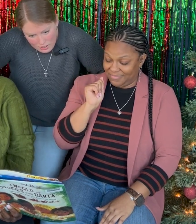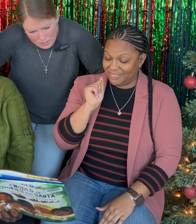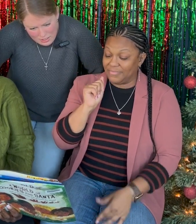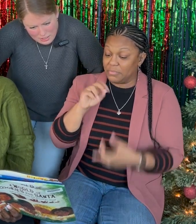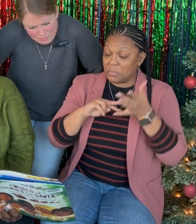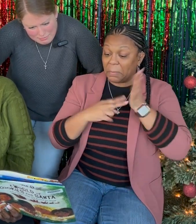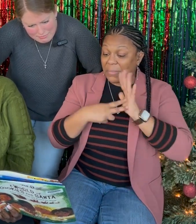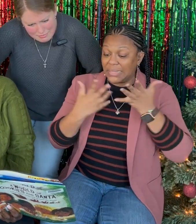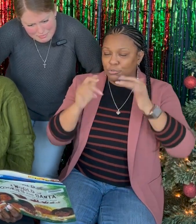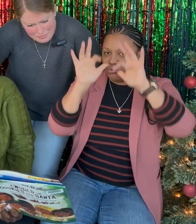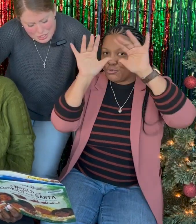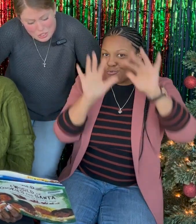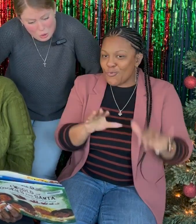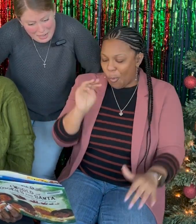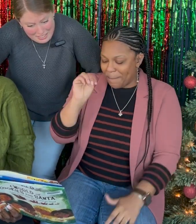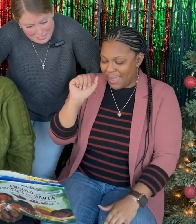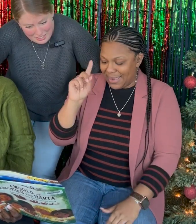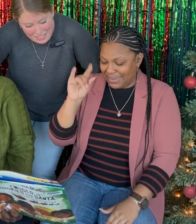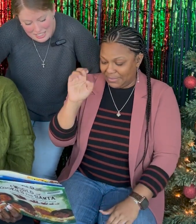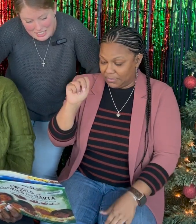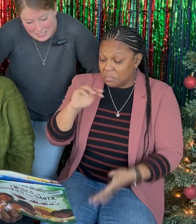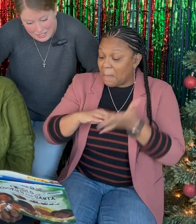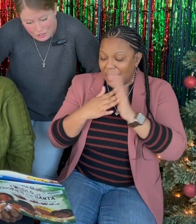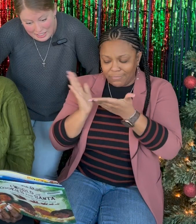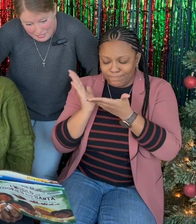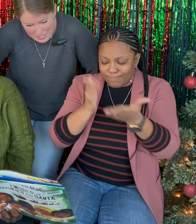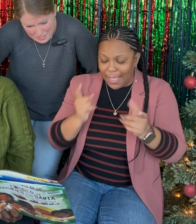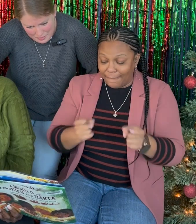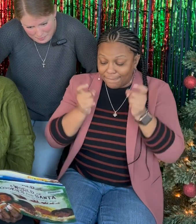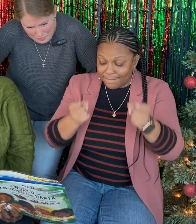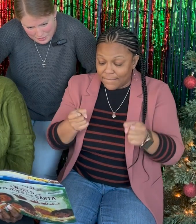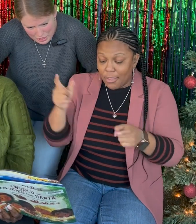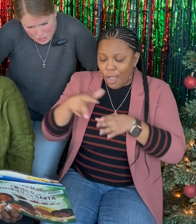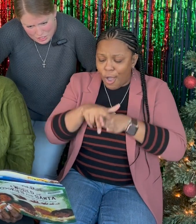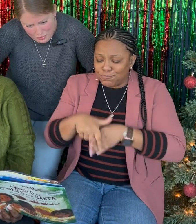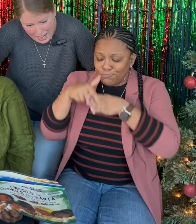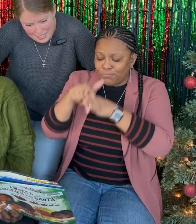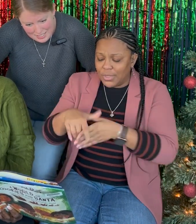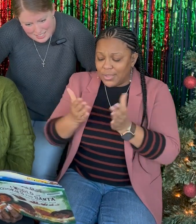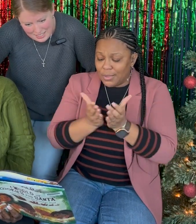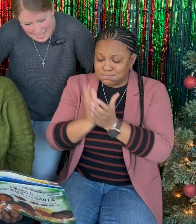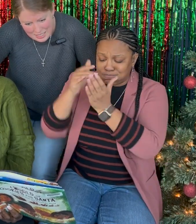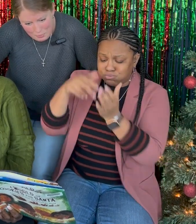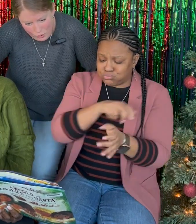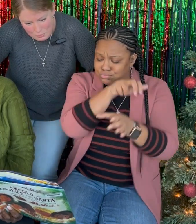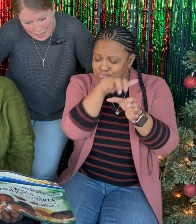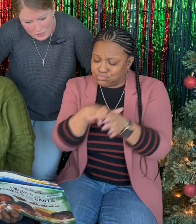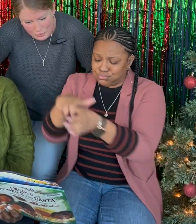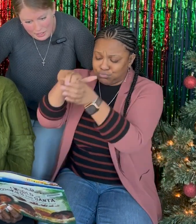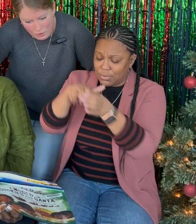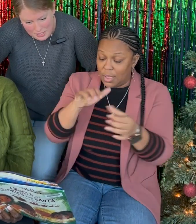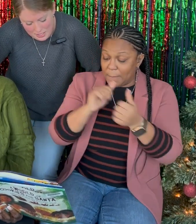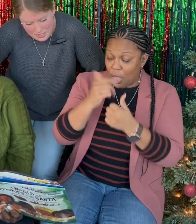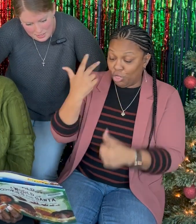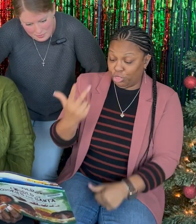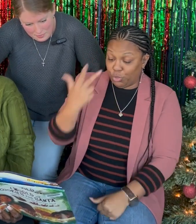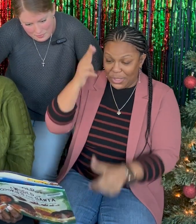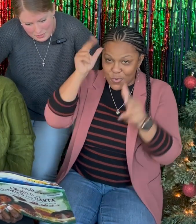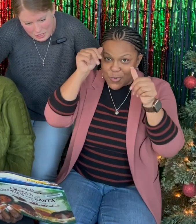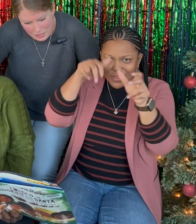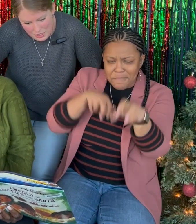Snegurka, the snow maiden, to deliver gifts. She rides in sleighs pulled by 3